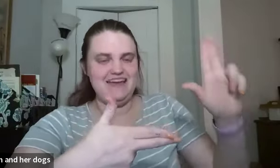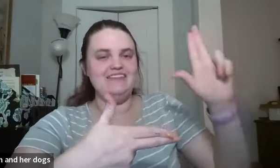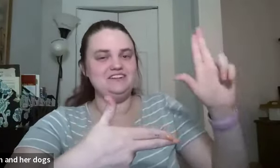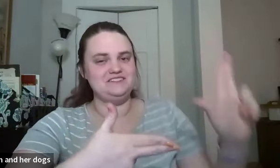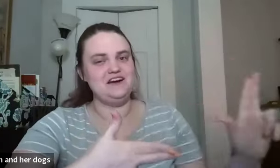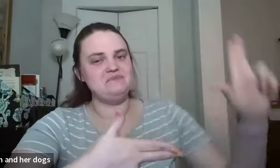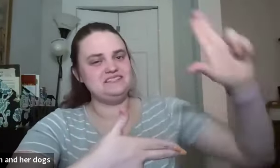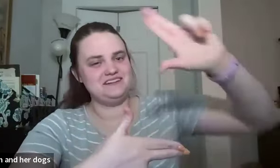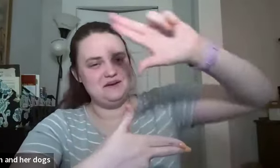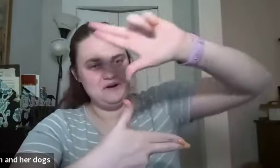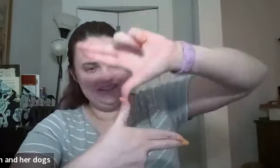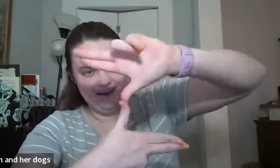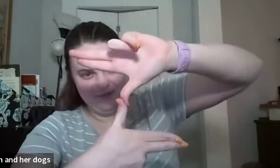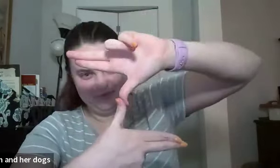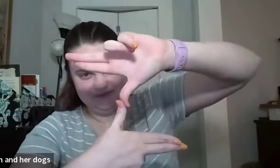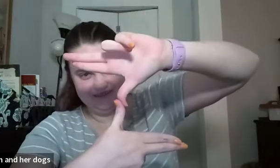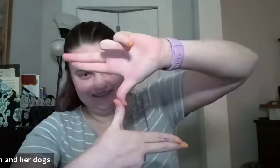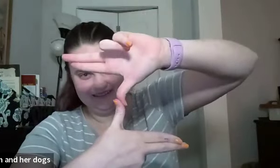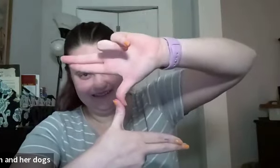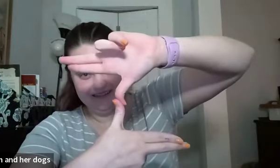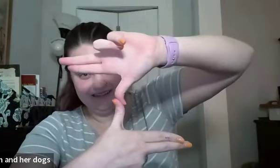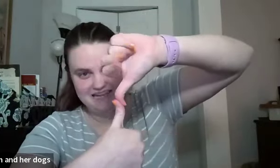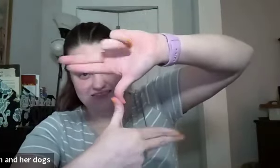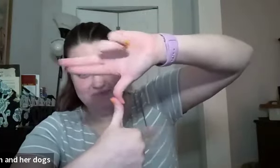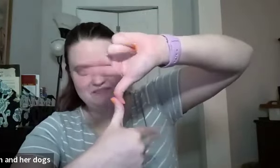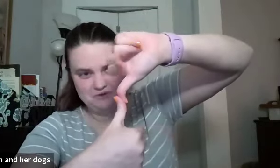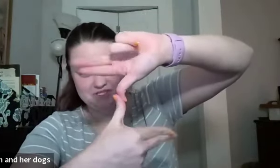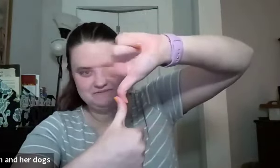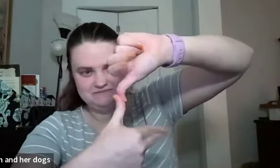And then your dominant's going to come on top. And then make the motion.